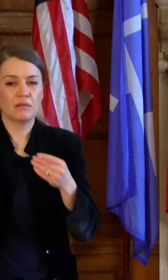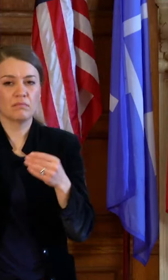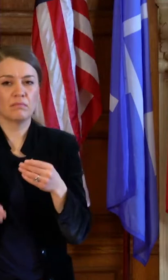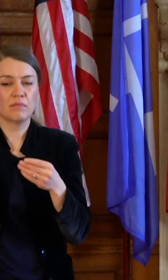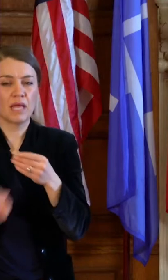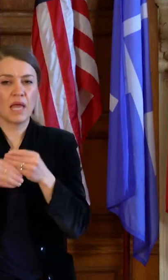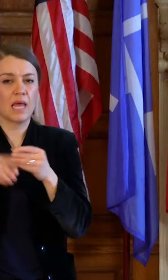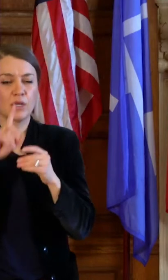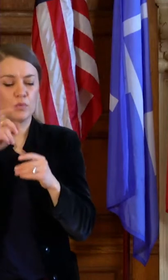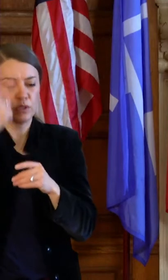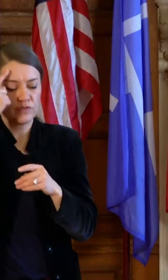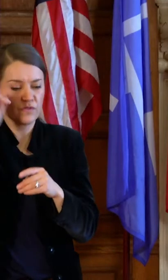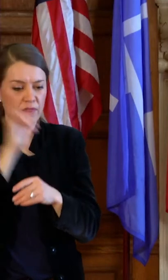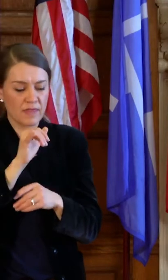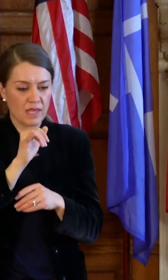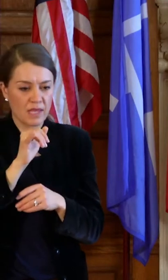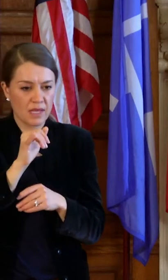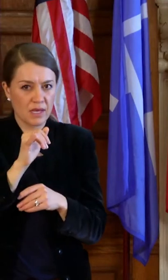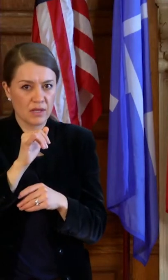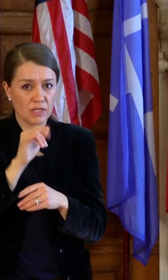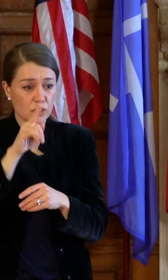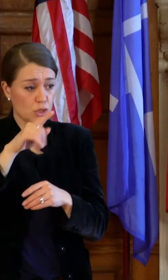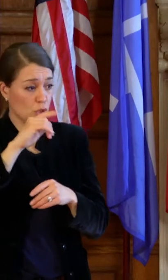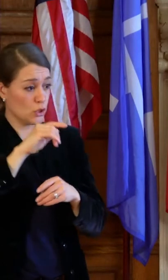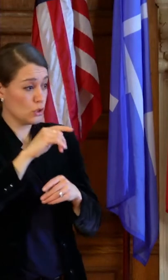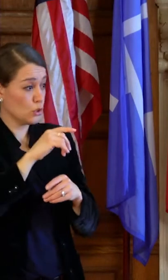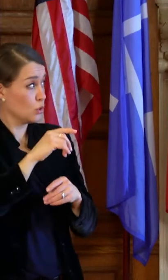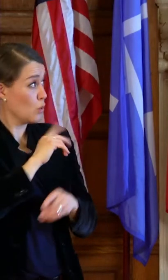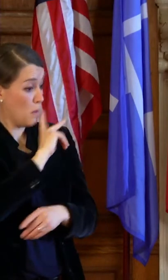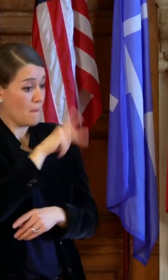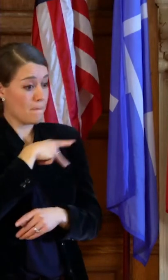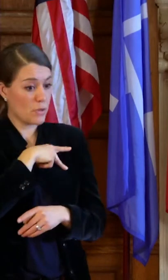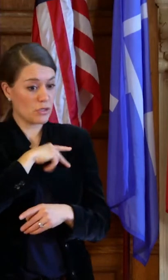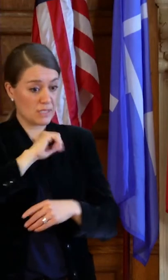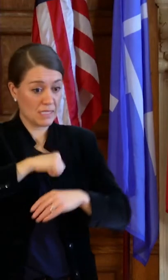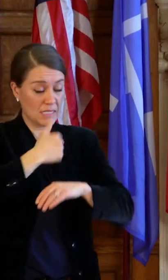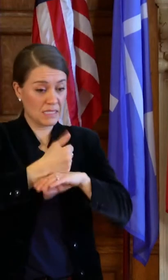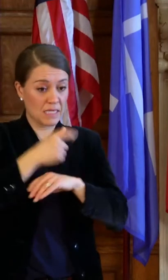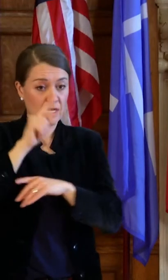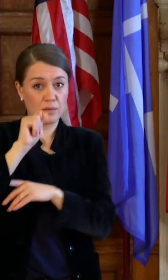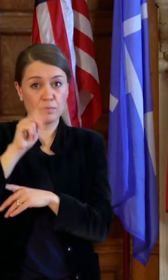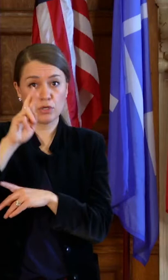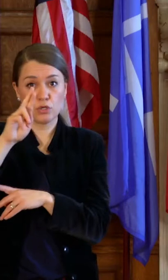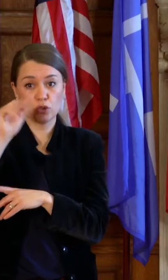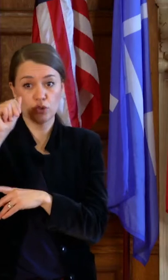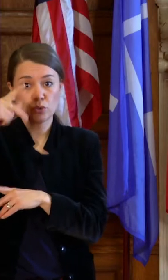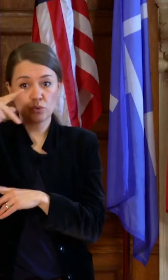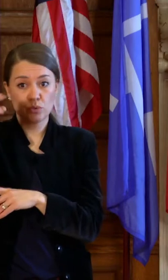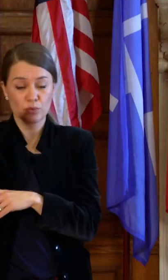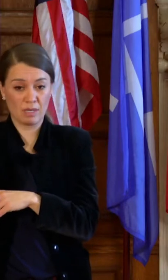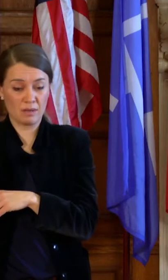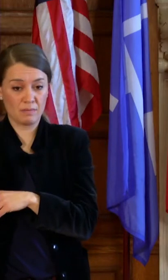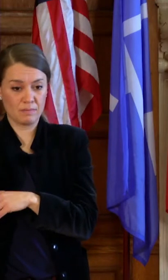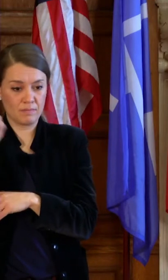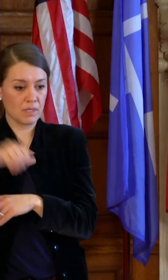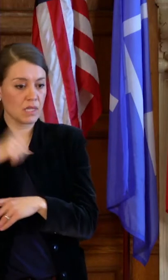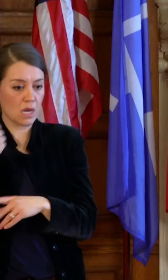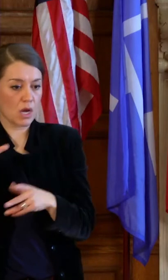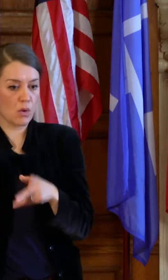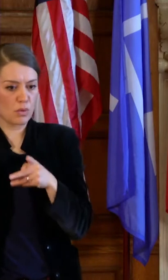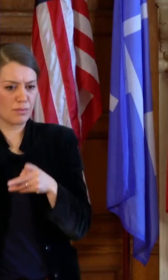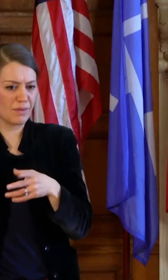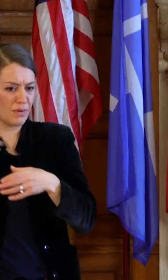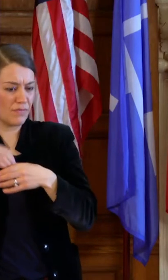Mara Silvers from Montana Free Press, did you personally set the traps? I was involved in setting the traps, yes. But there was other people involved as